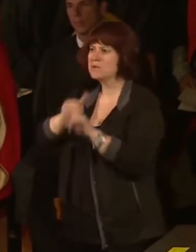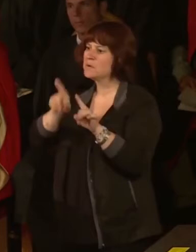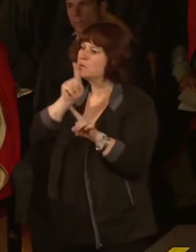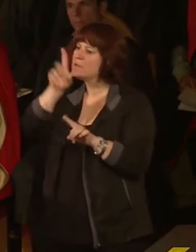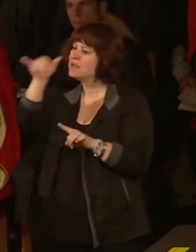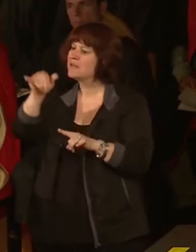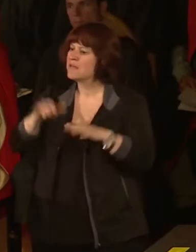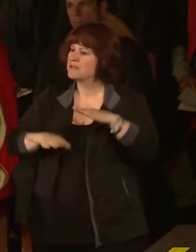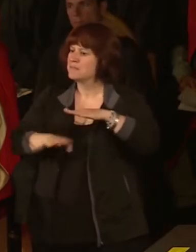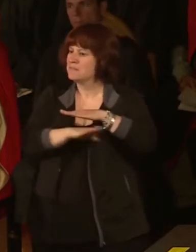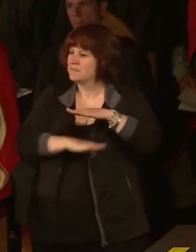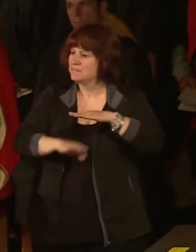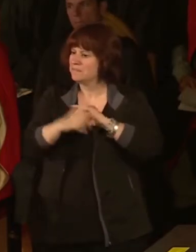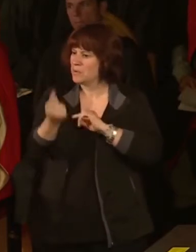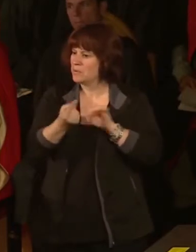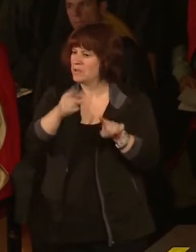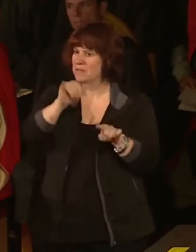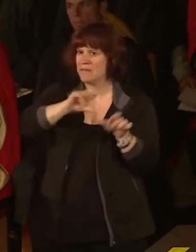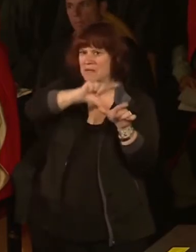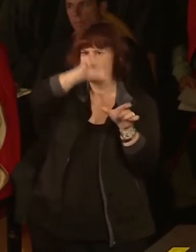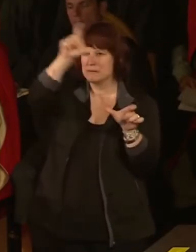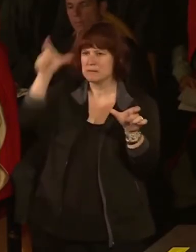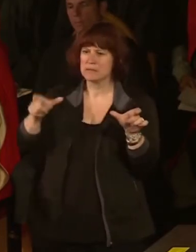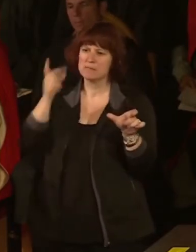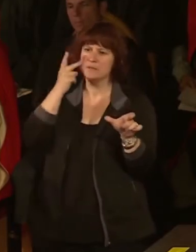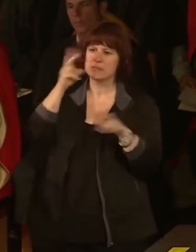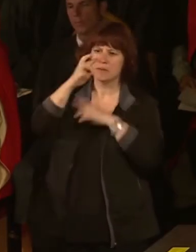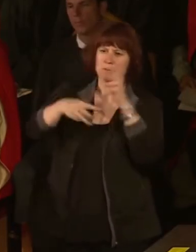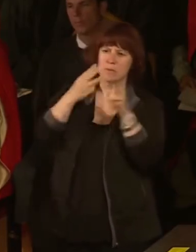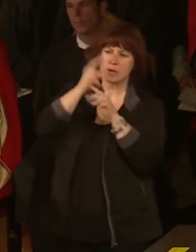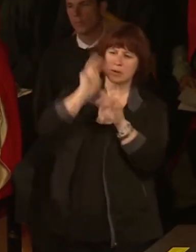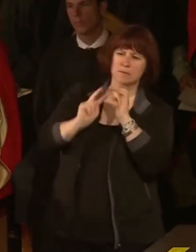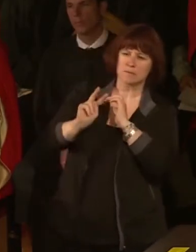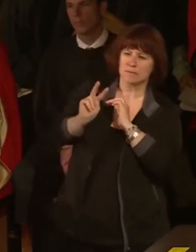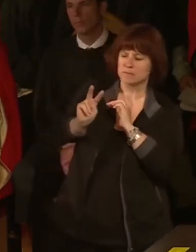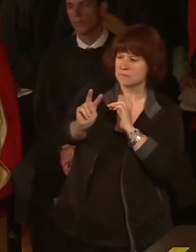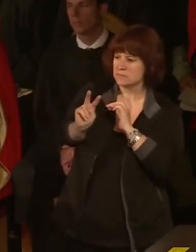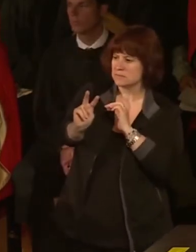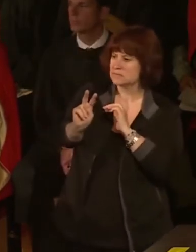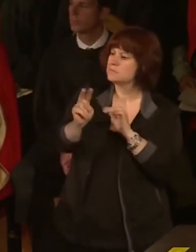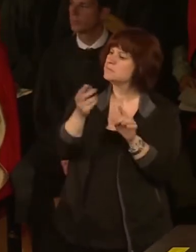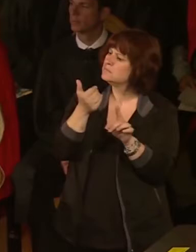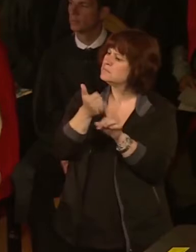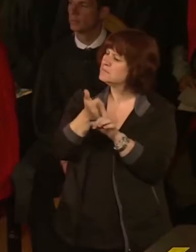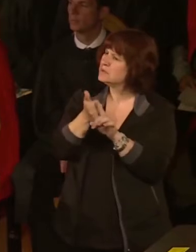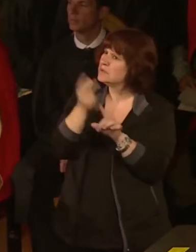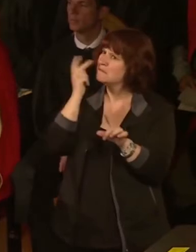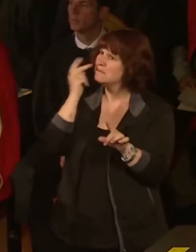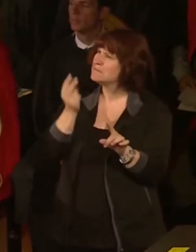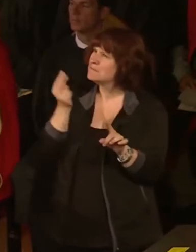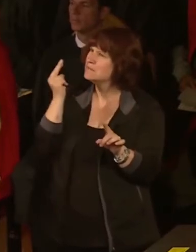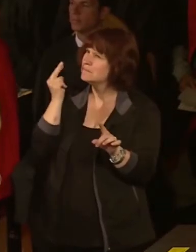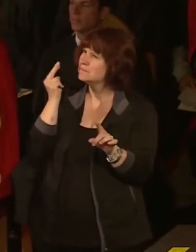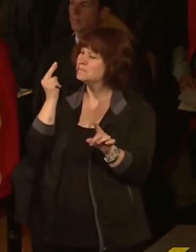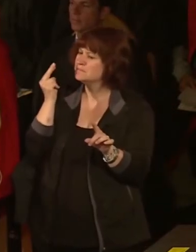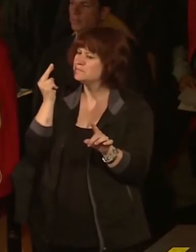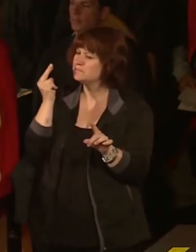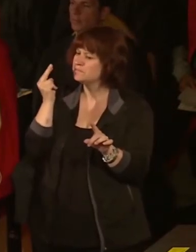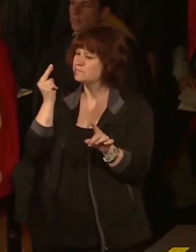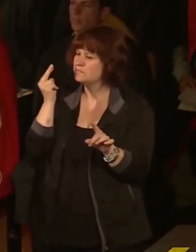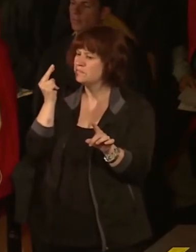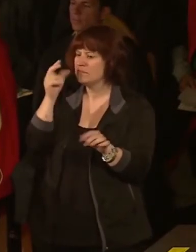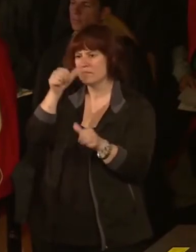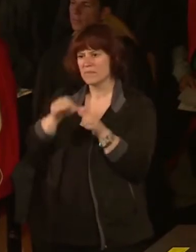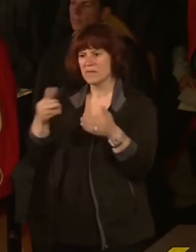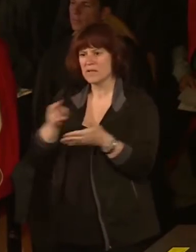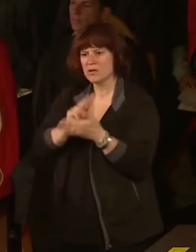of that Tennysonian arch through which you view the world. And then for a moment, if you will, I'd like you to think of what you've built